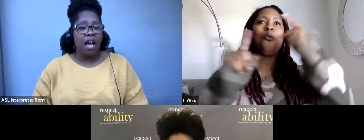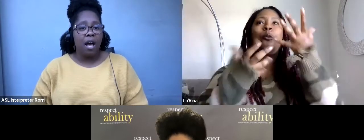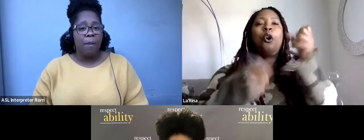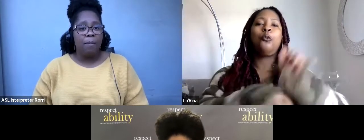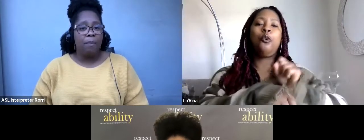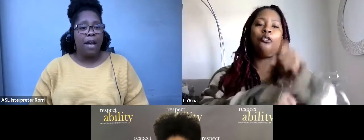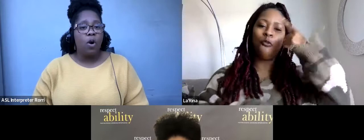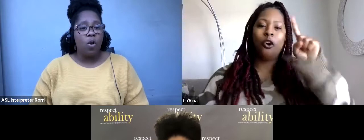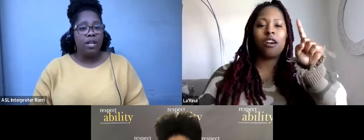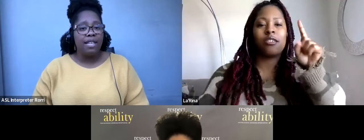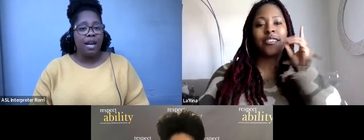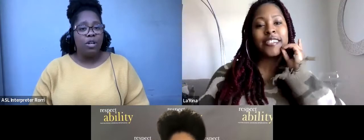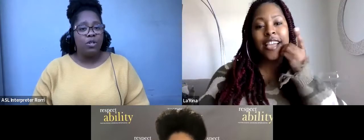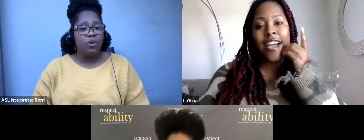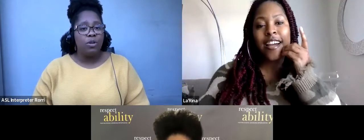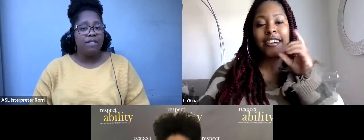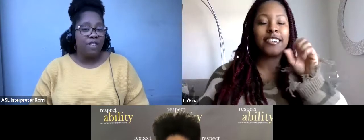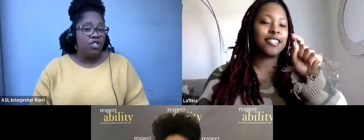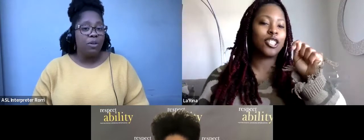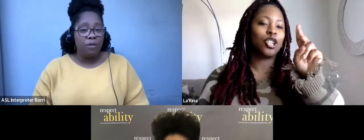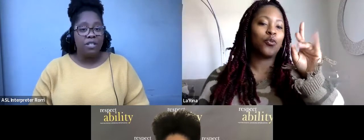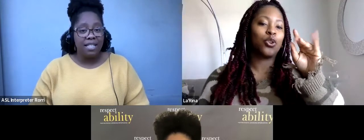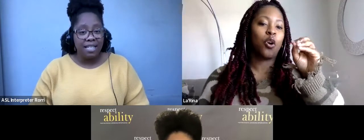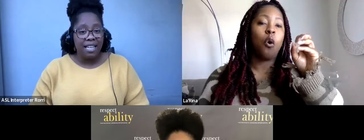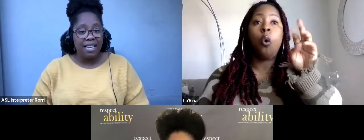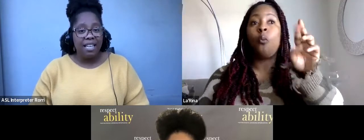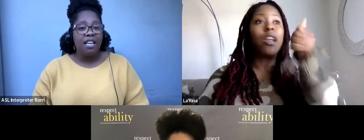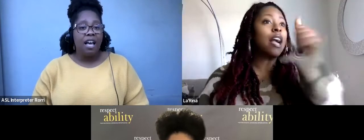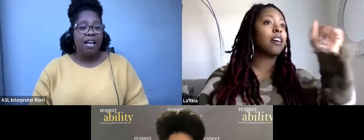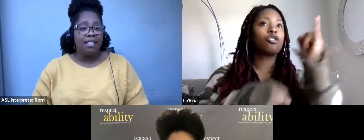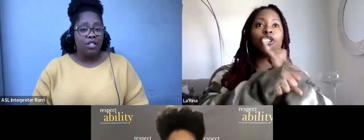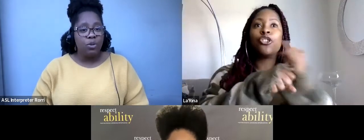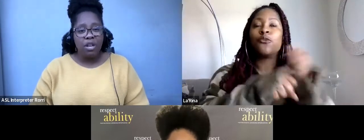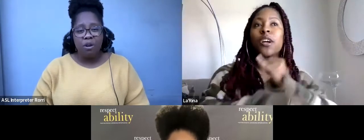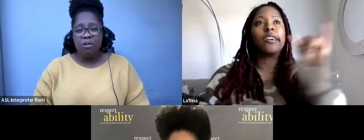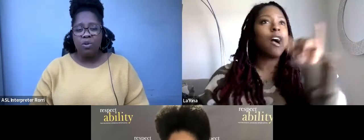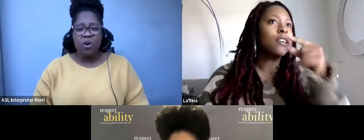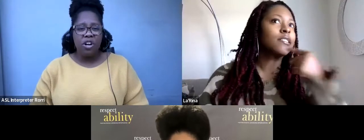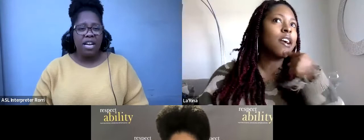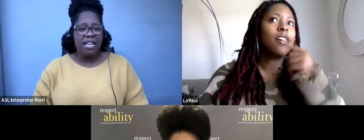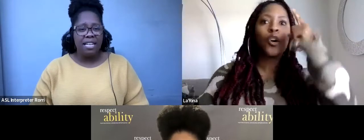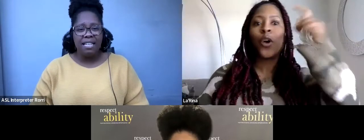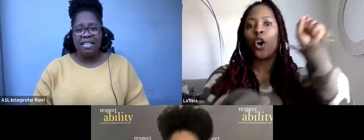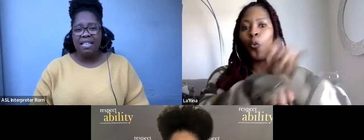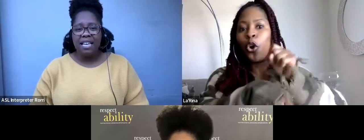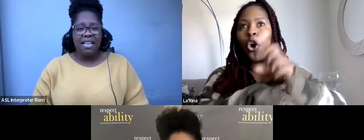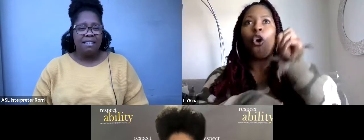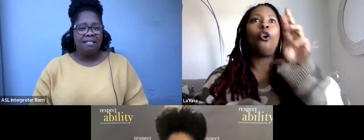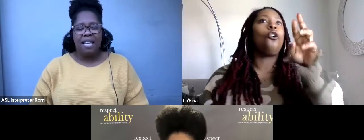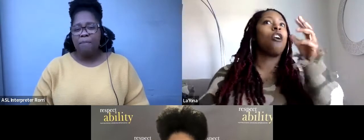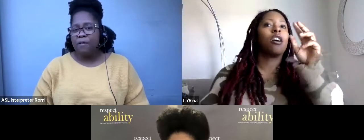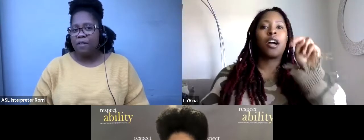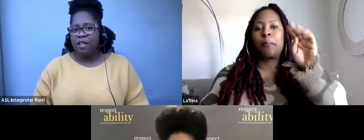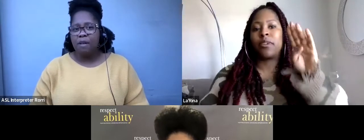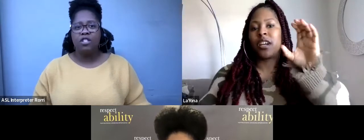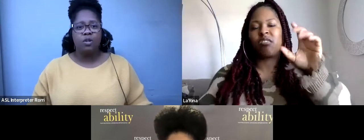and my goal is that I want to eventually work for Disney, Disney Studios, or any